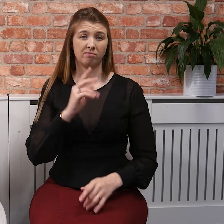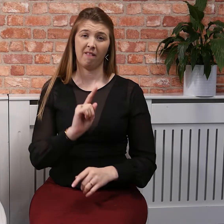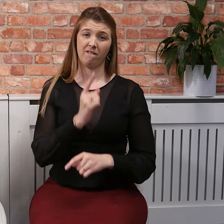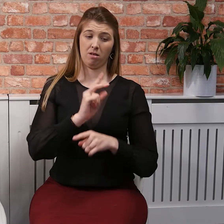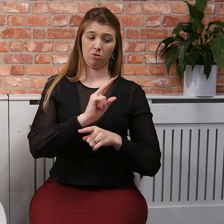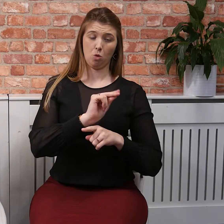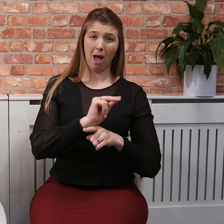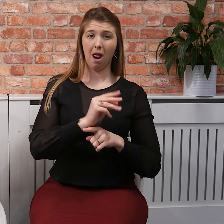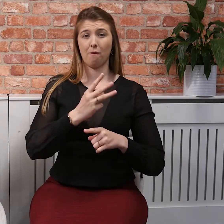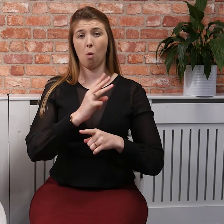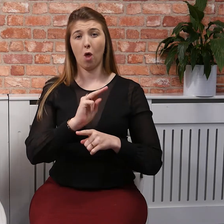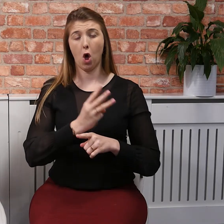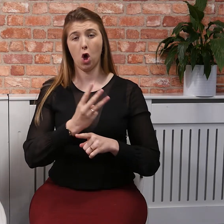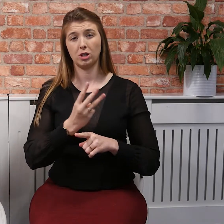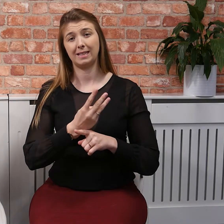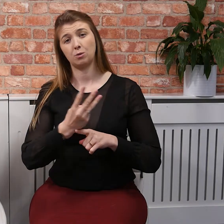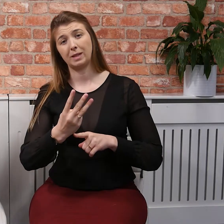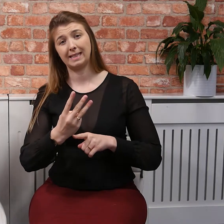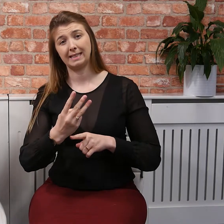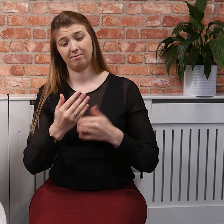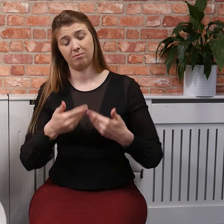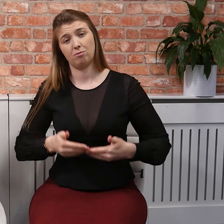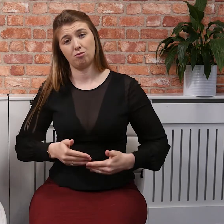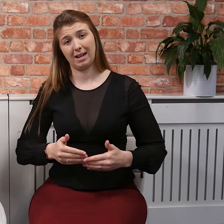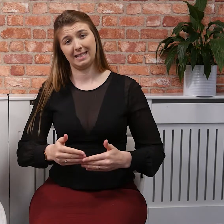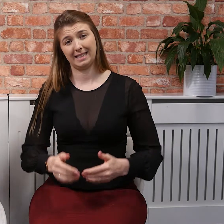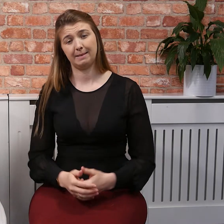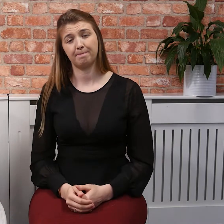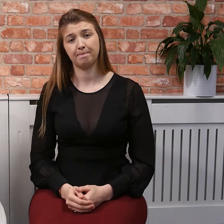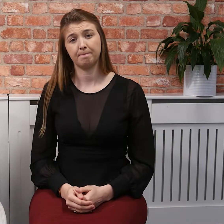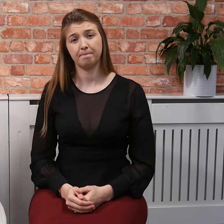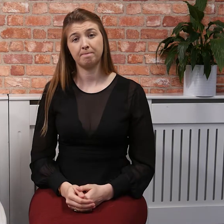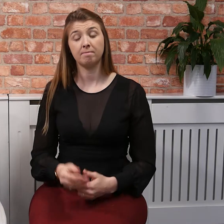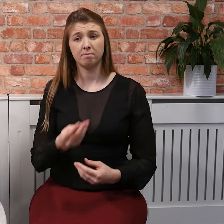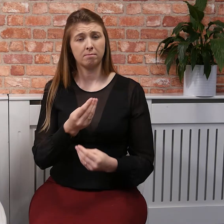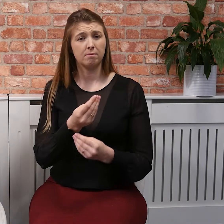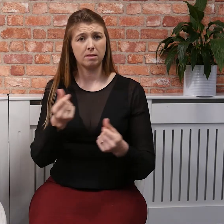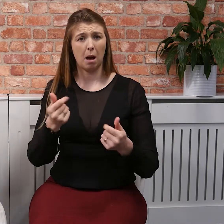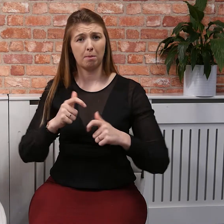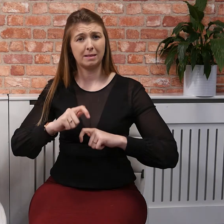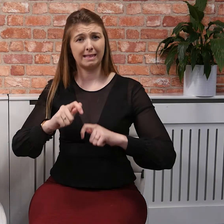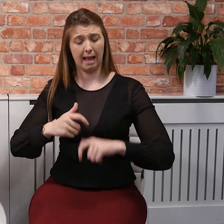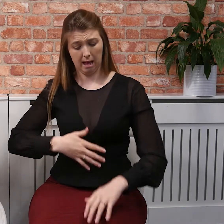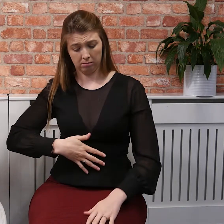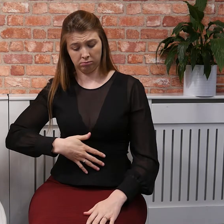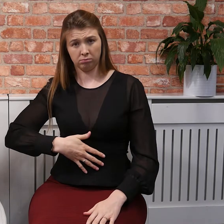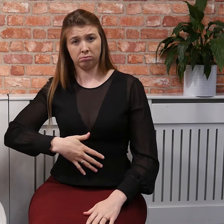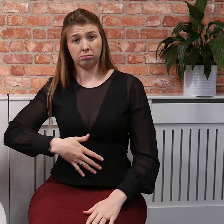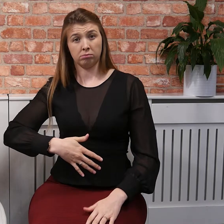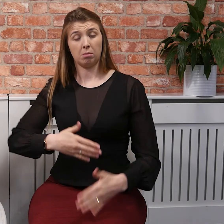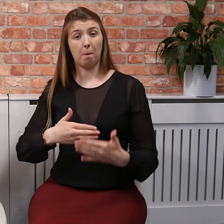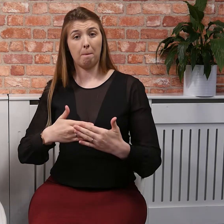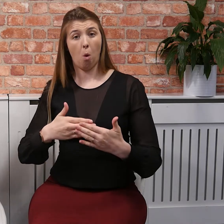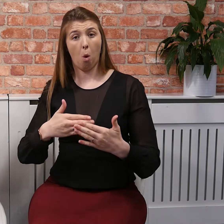lot of them, or a smaller number, but still quite a few, will end later on in the pregnancy, perhaps when people